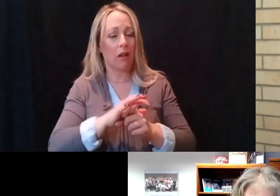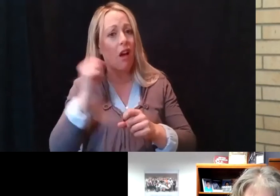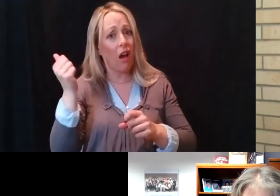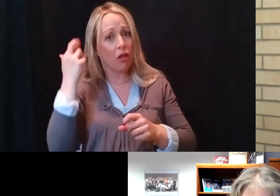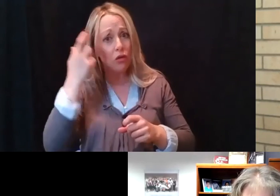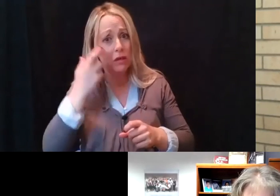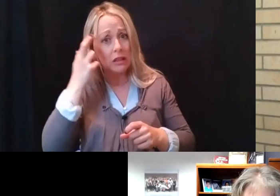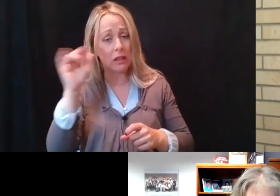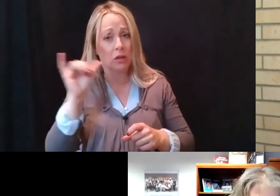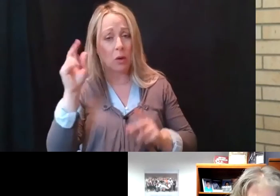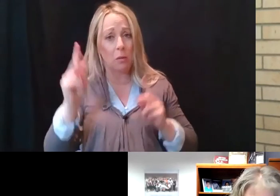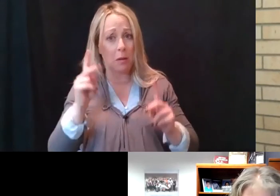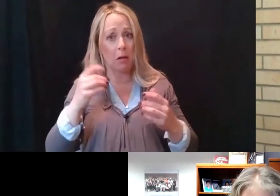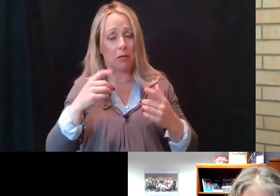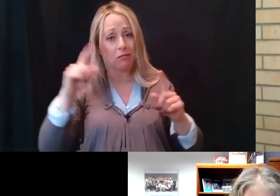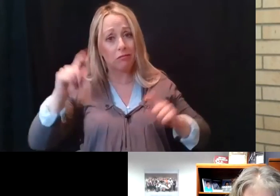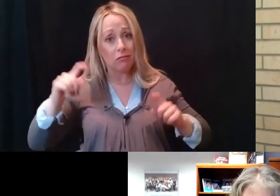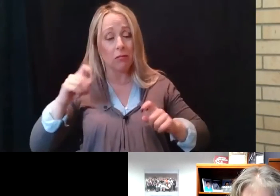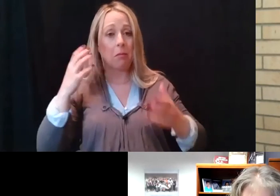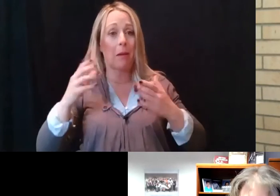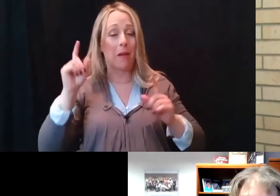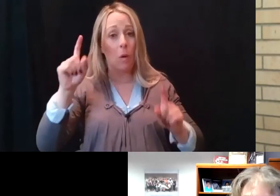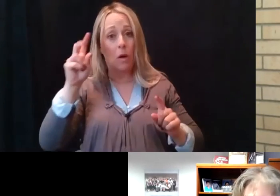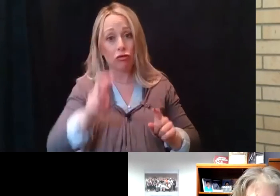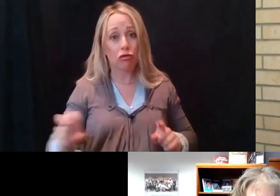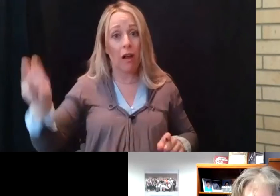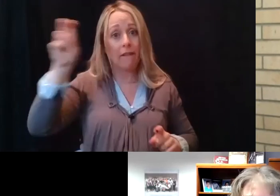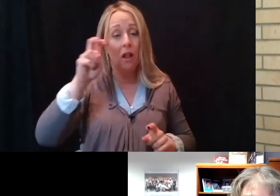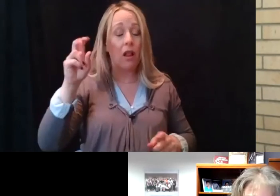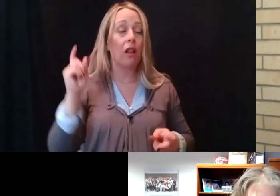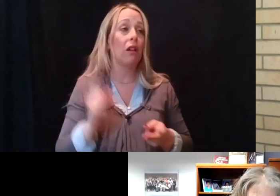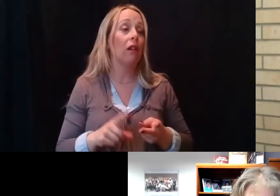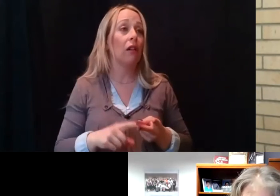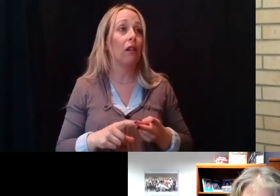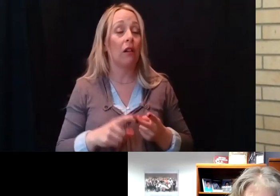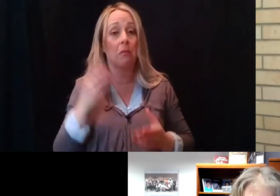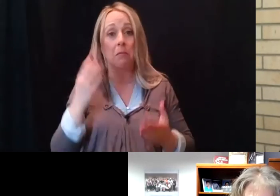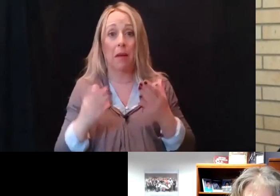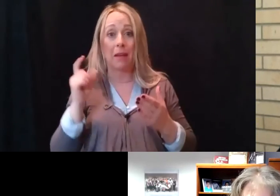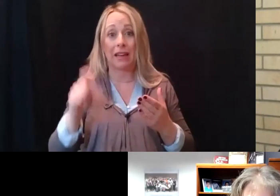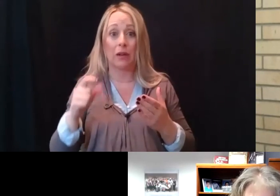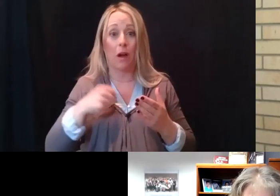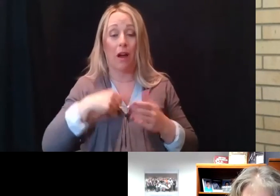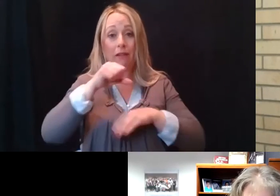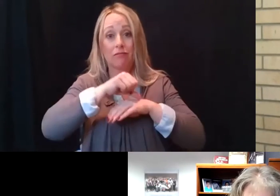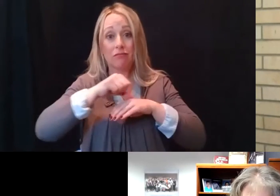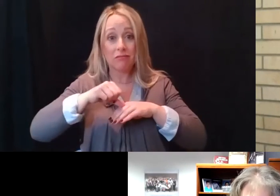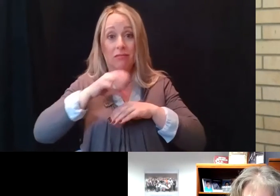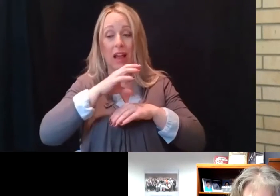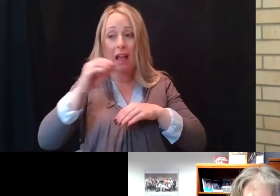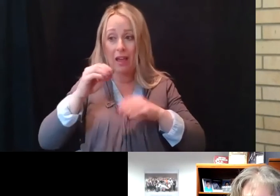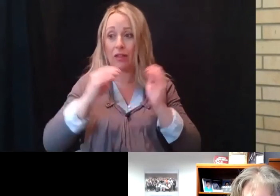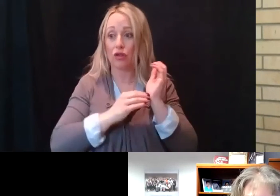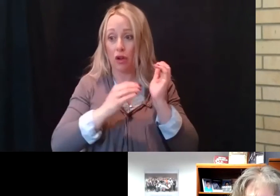that people get tested. They may be going on a travel, they may need to have a procedure and a local medical provider